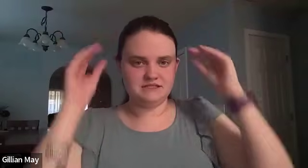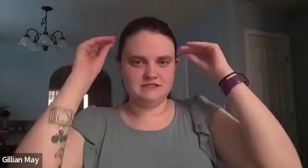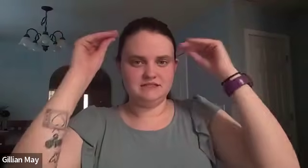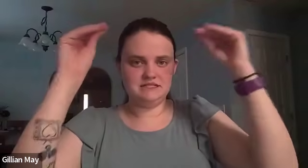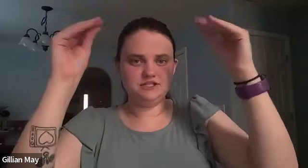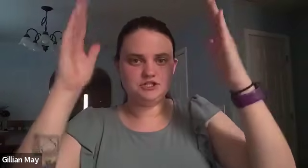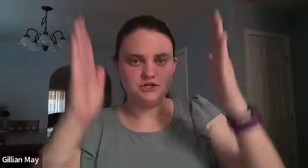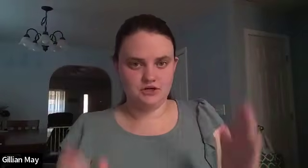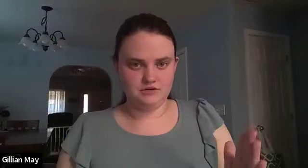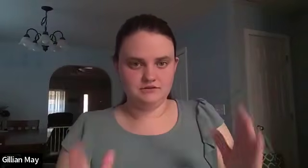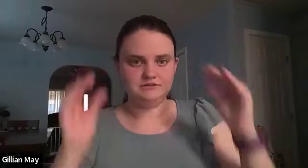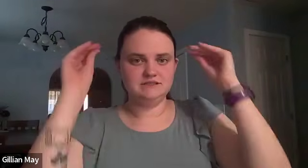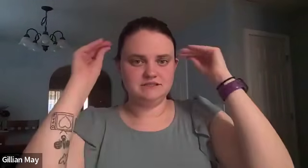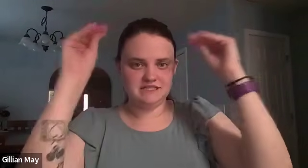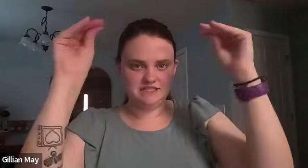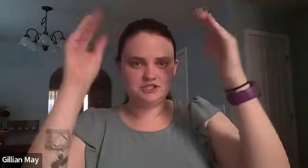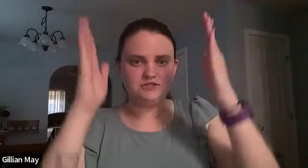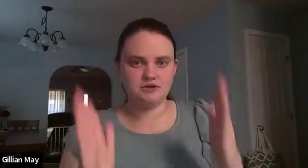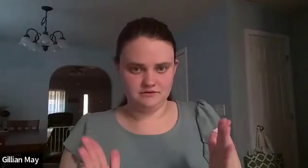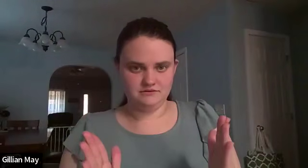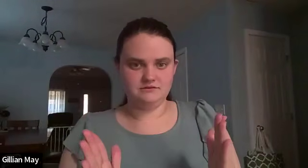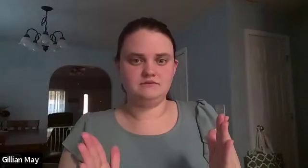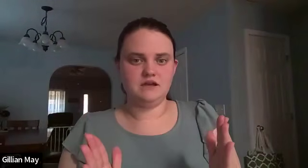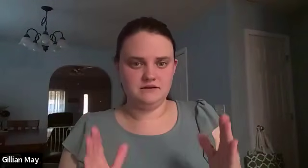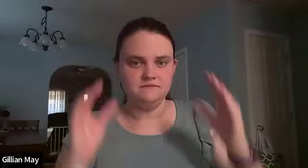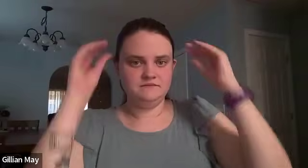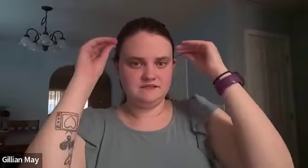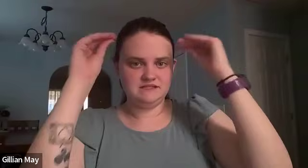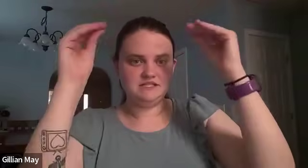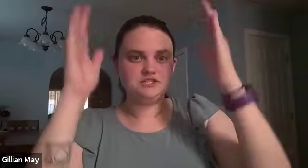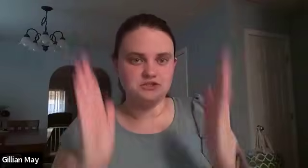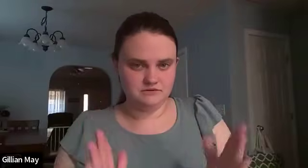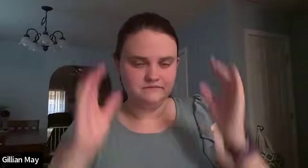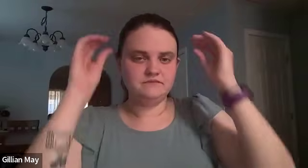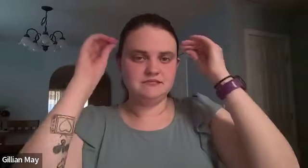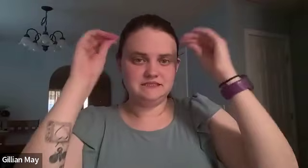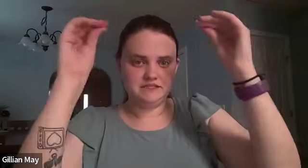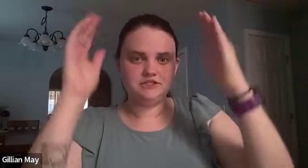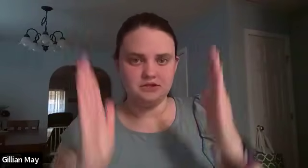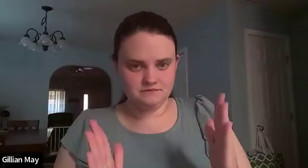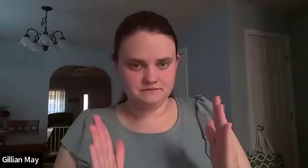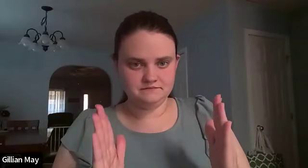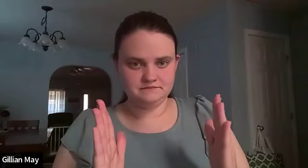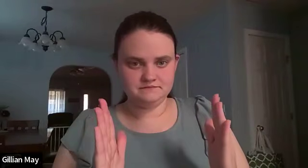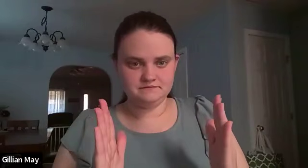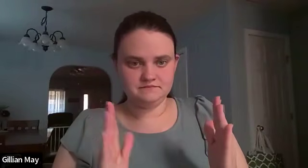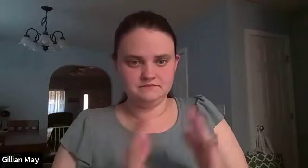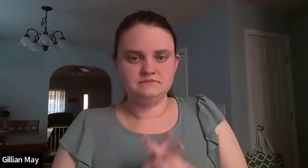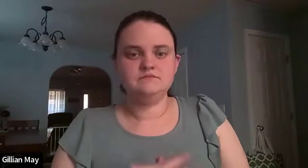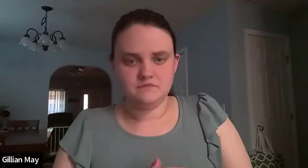Person. Teacher. Teacher. Okay. Teacher. Teacher.